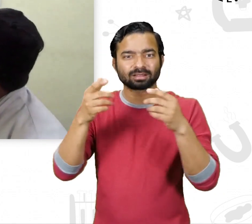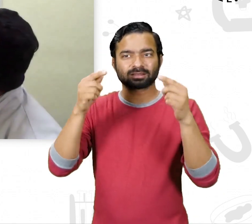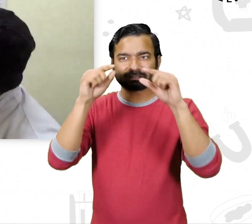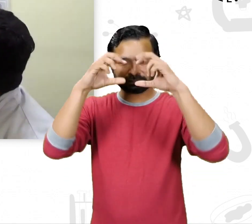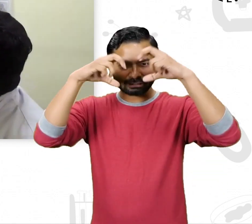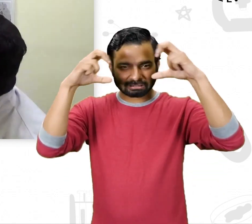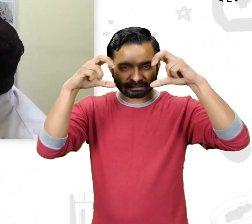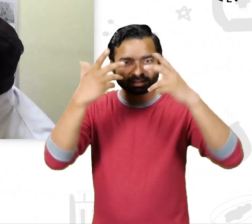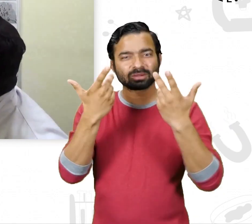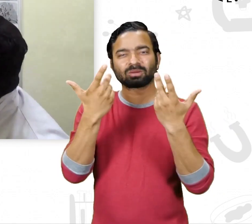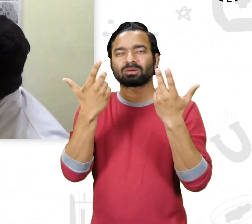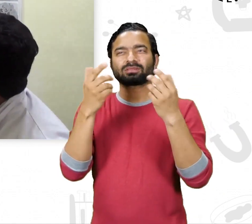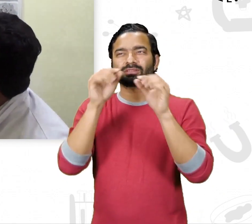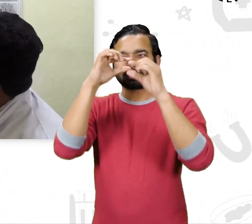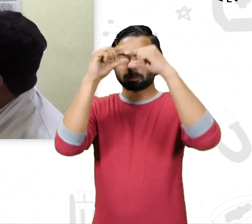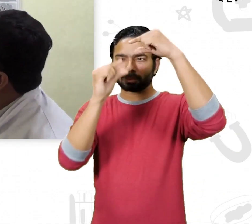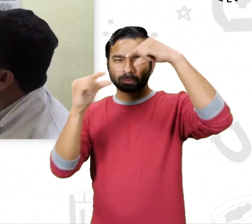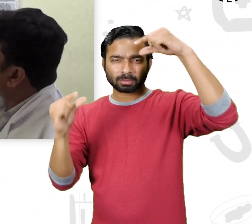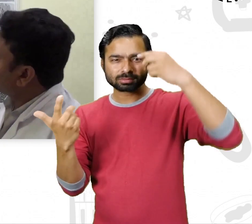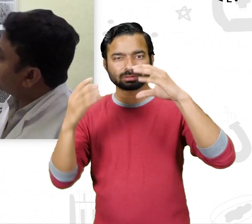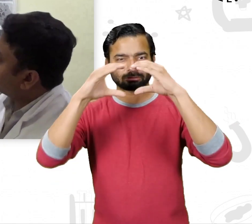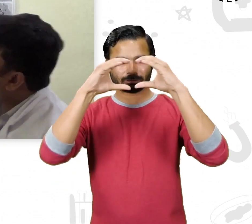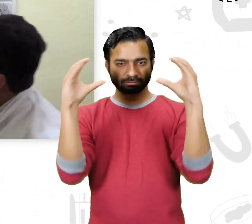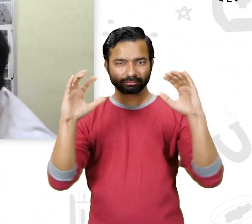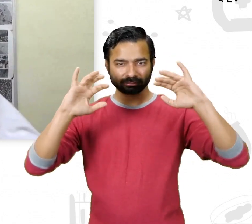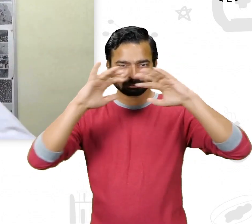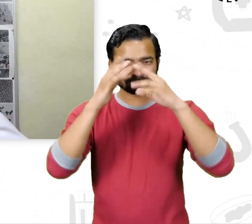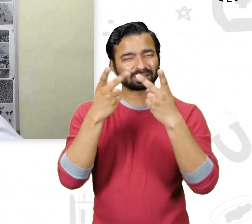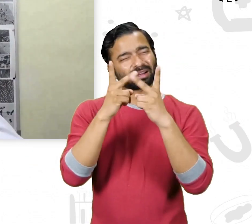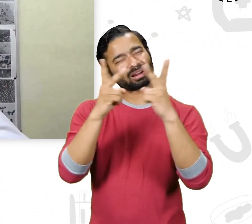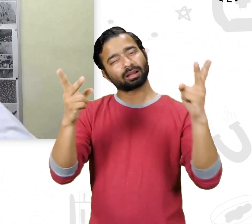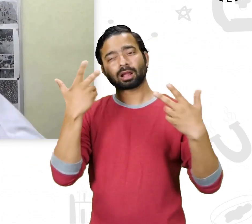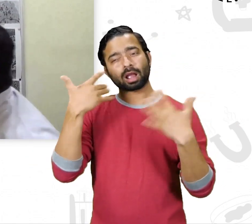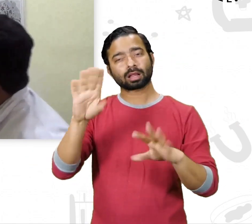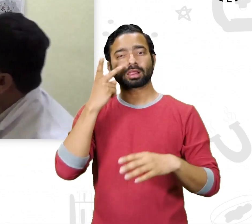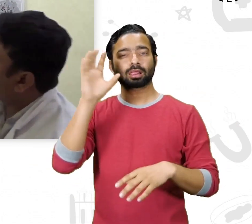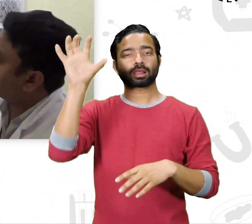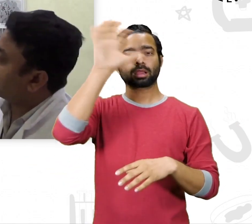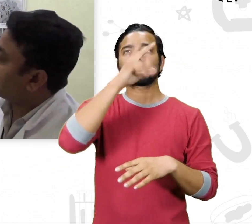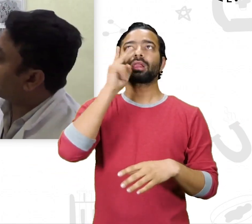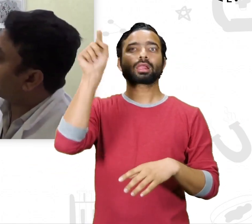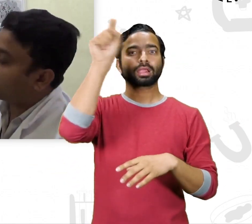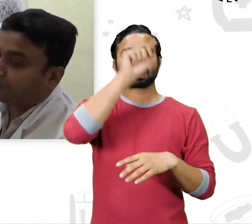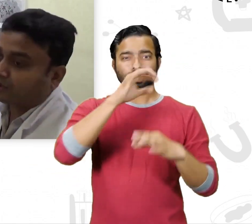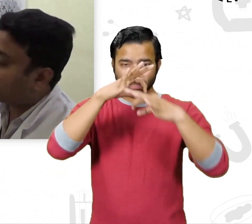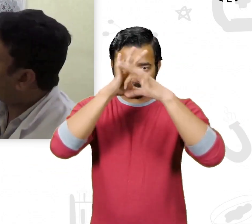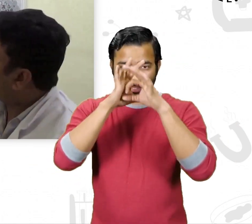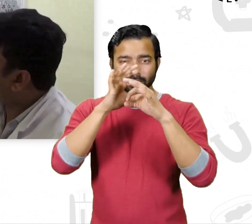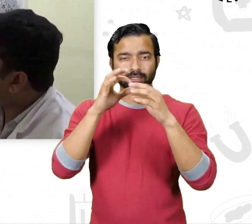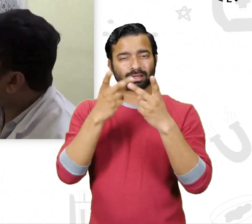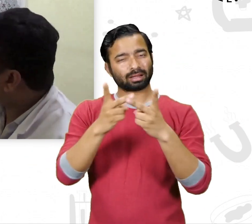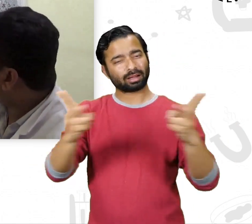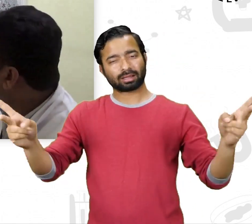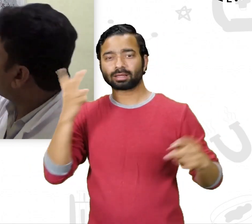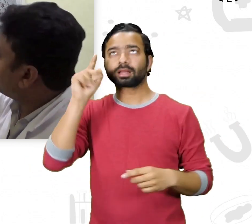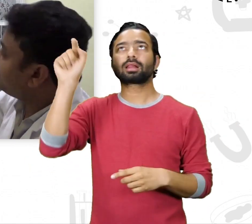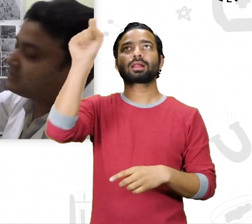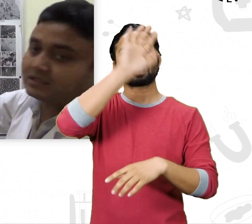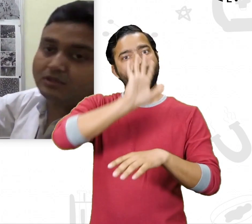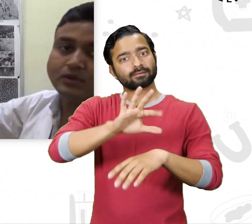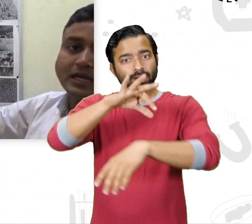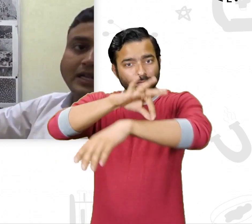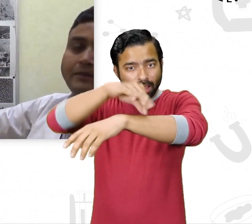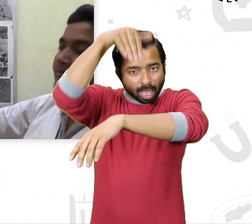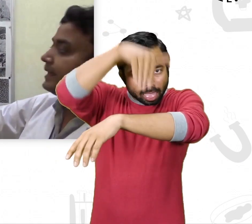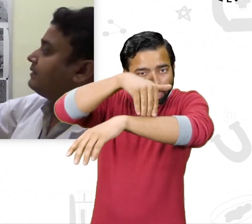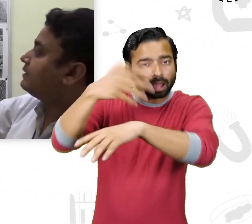the sample of the chloroplast. This is the brain myelin sample. This is the kidney glomerulus samples. Means